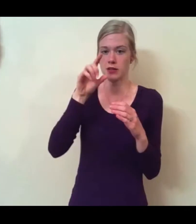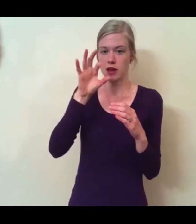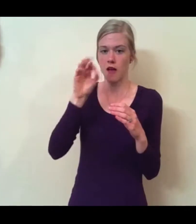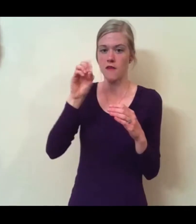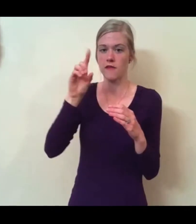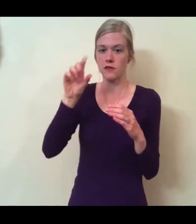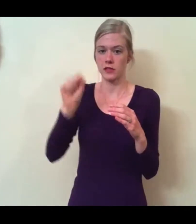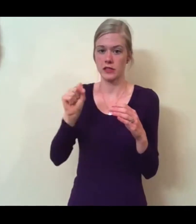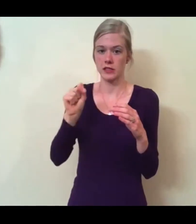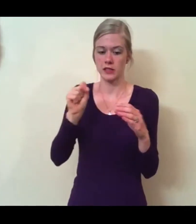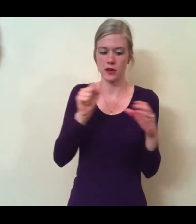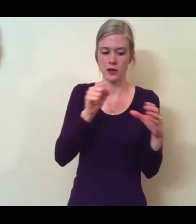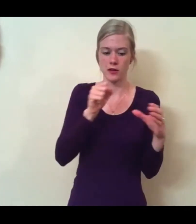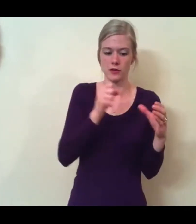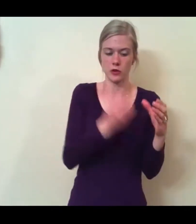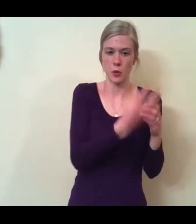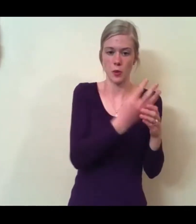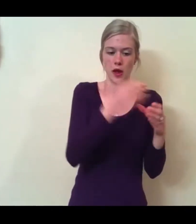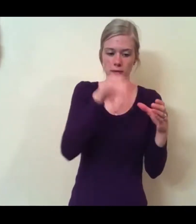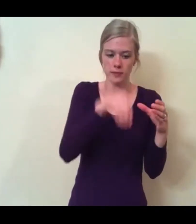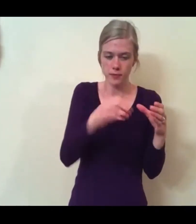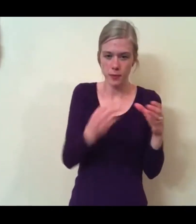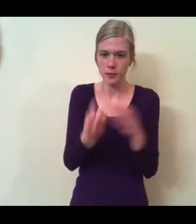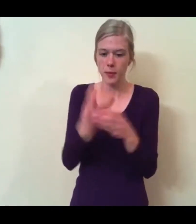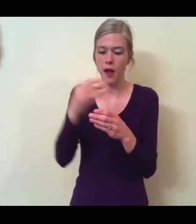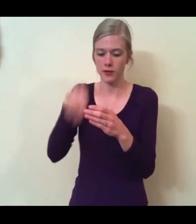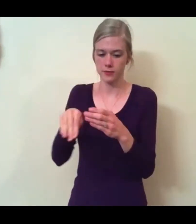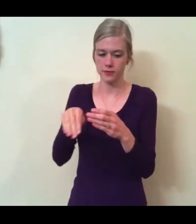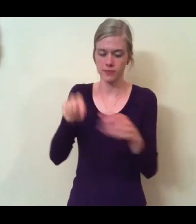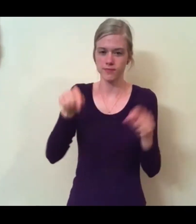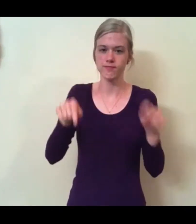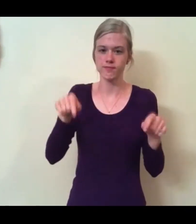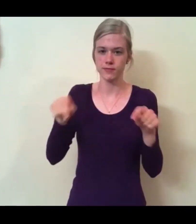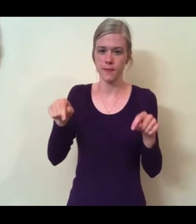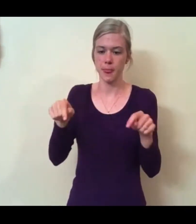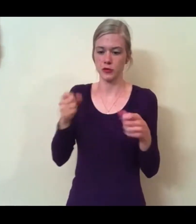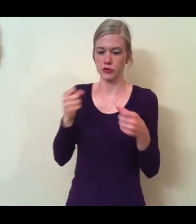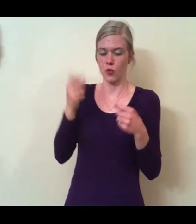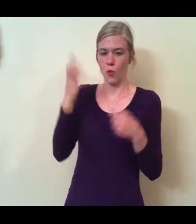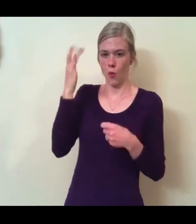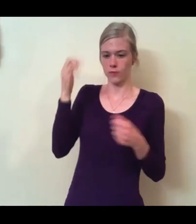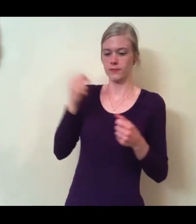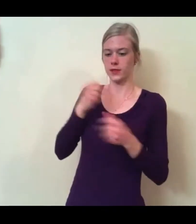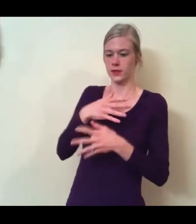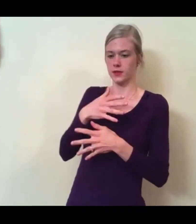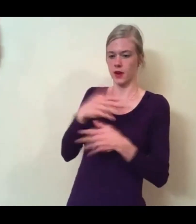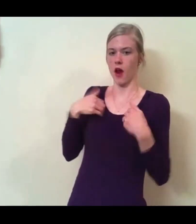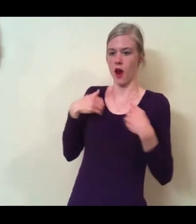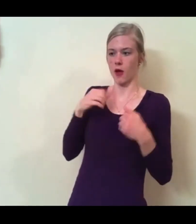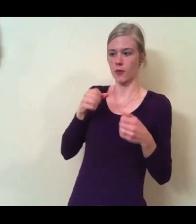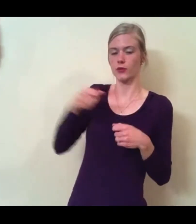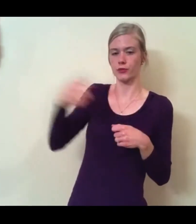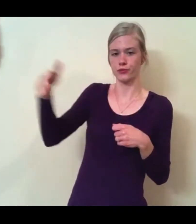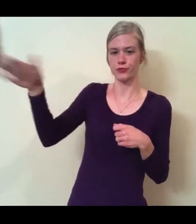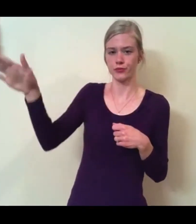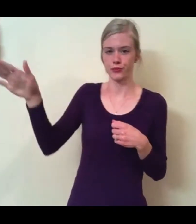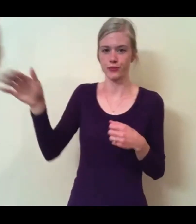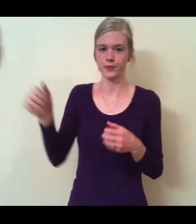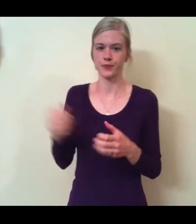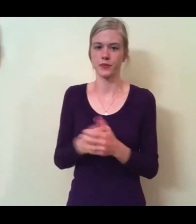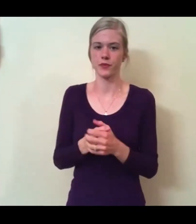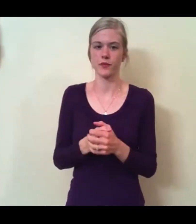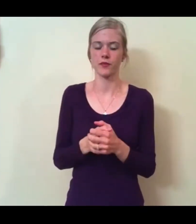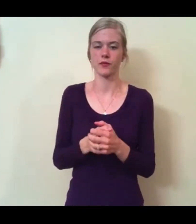You'll go to the nursery to buy new bulbs, and the best time to buy them is in September when they first come on the market, and you have the